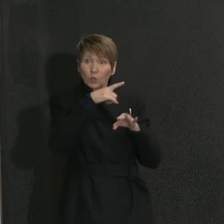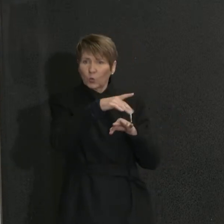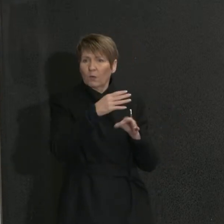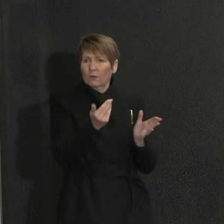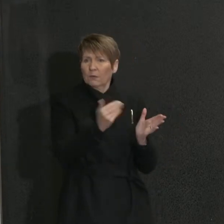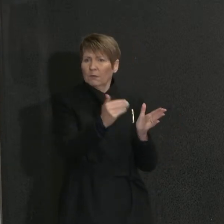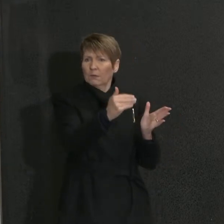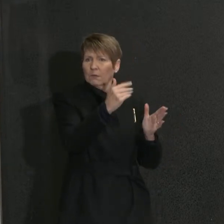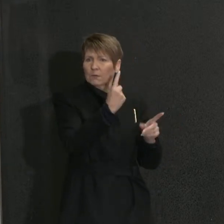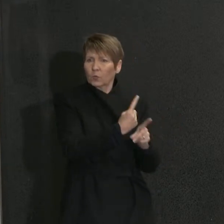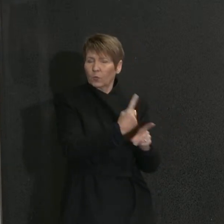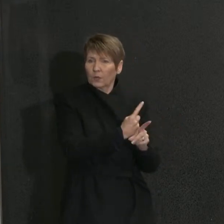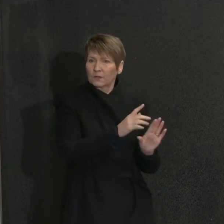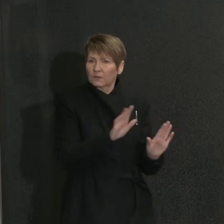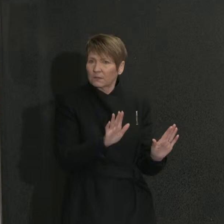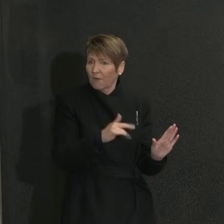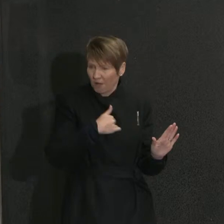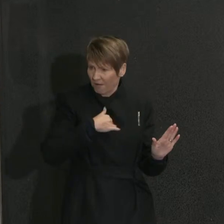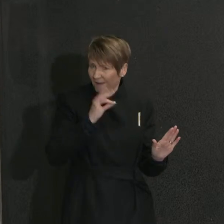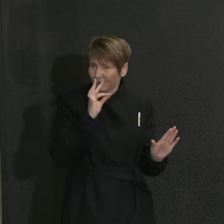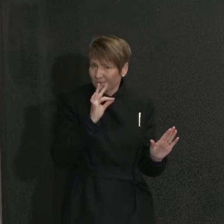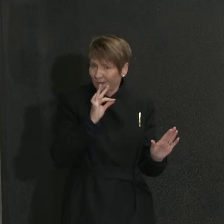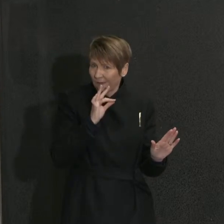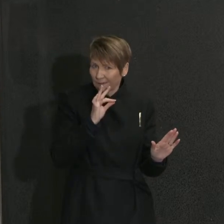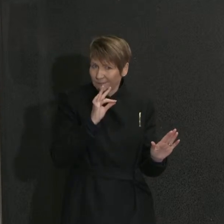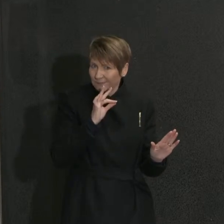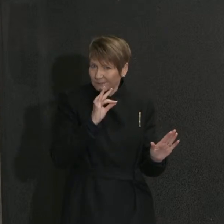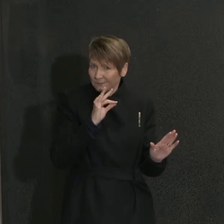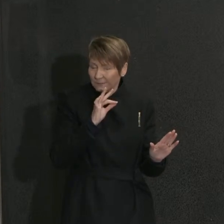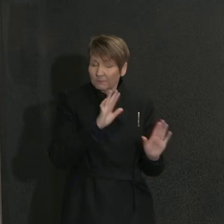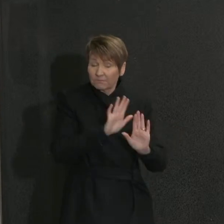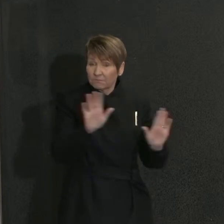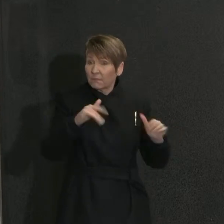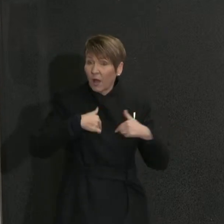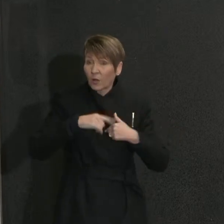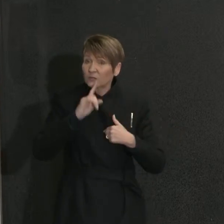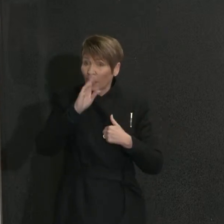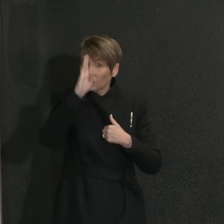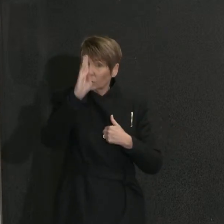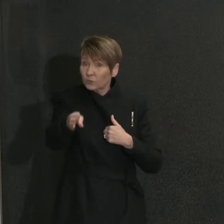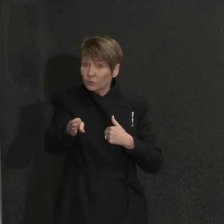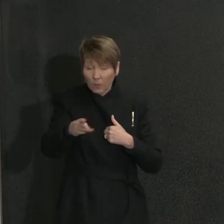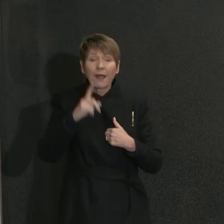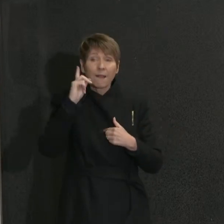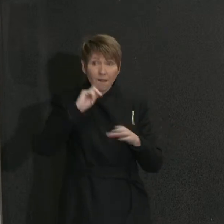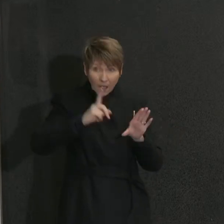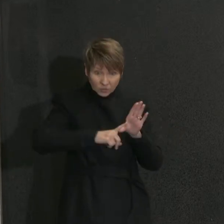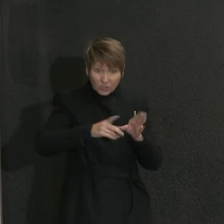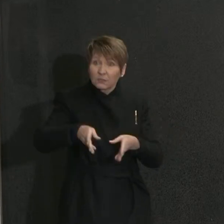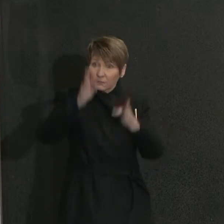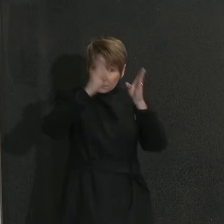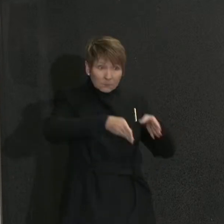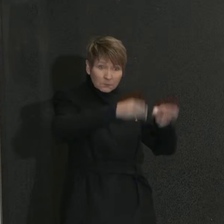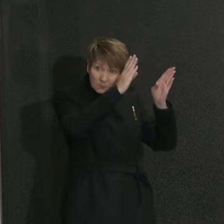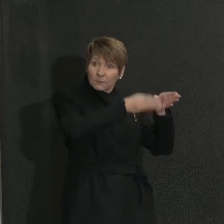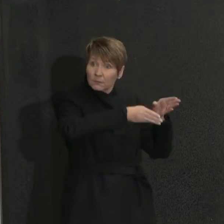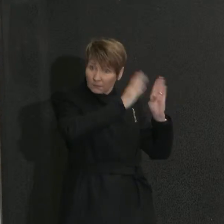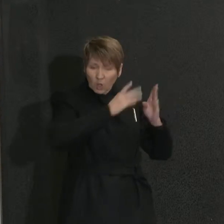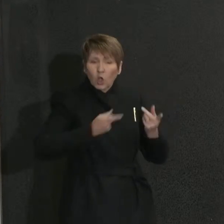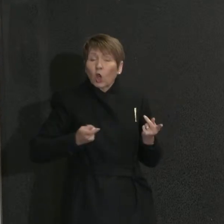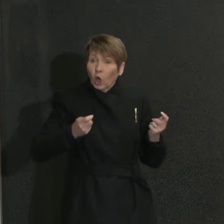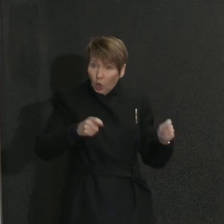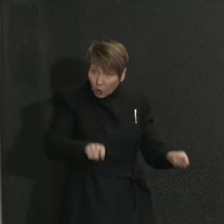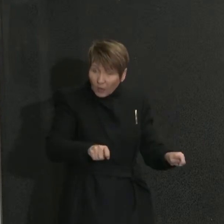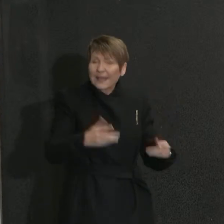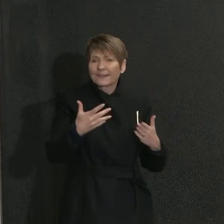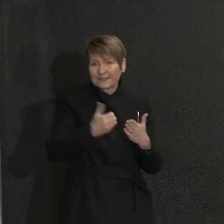into question that response saved lives. It absolutely did. Absolutely. Now, again, we're